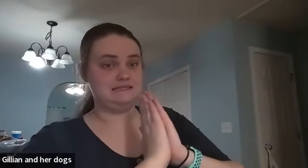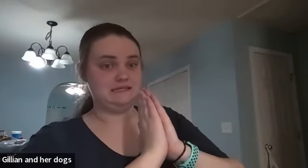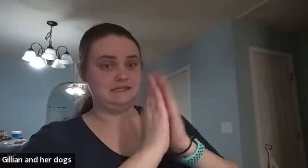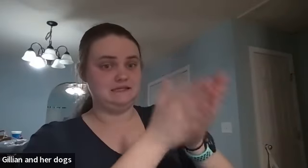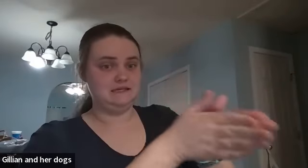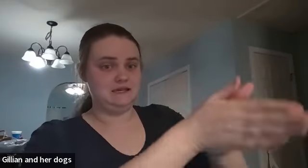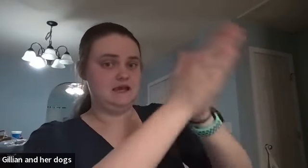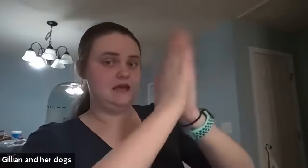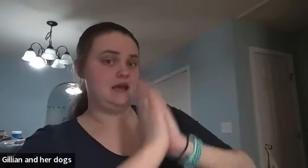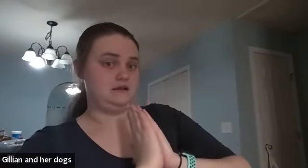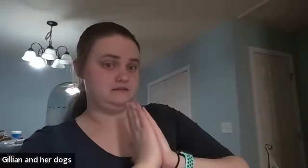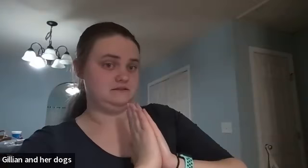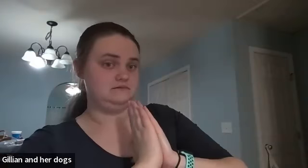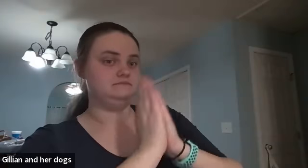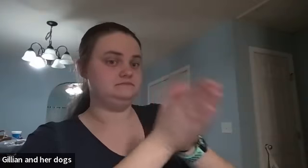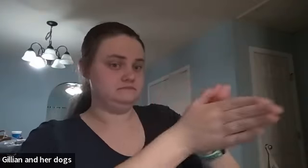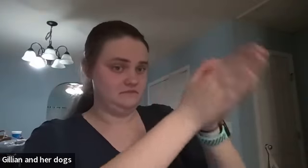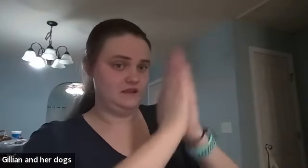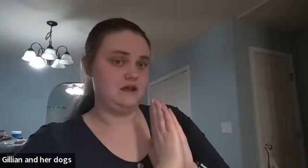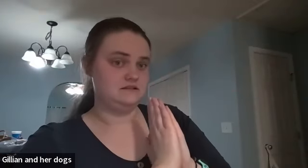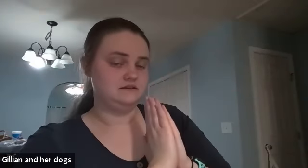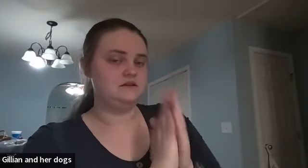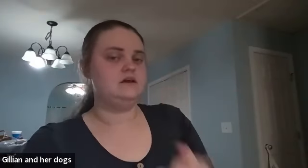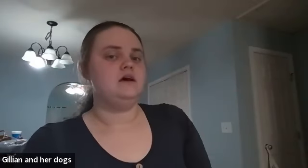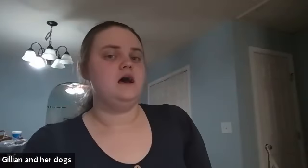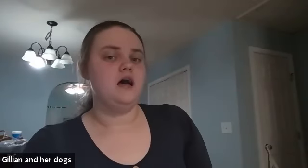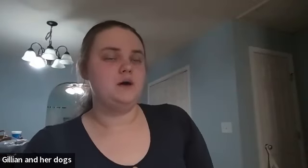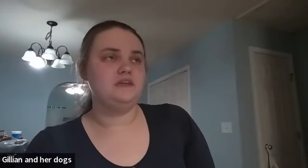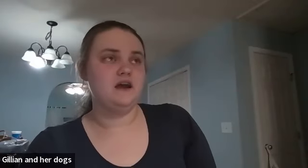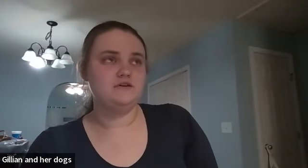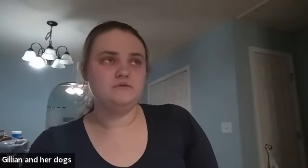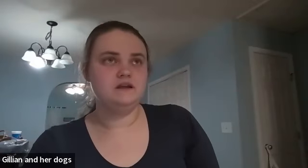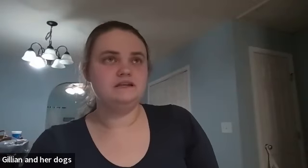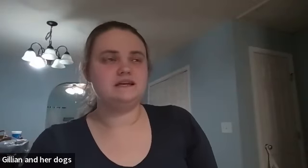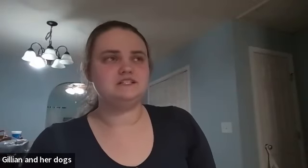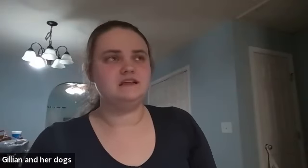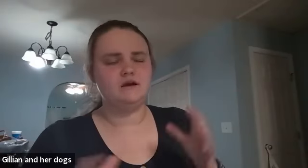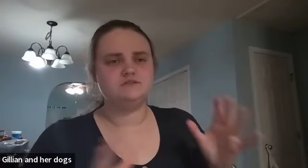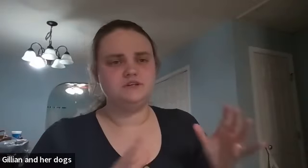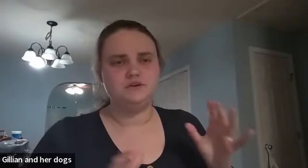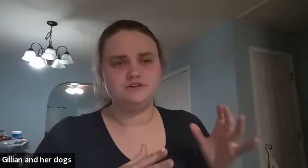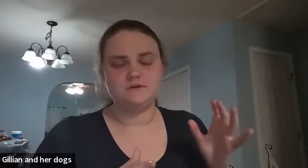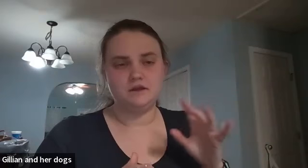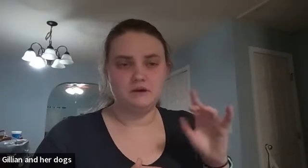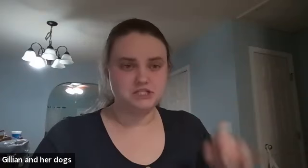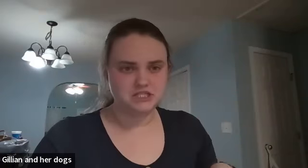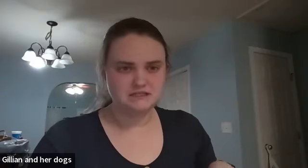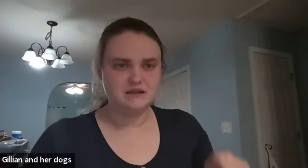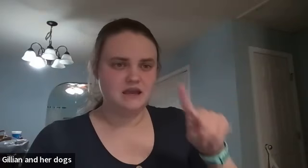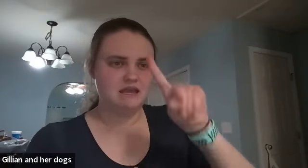asking. Ask. Ask. The other one is actually like also what you would use for like question, and